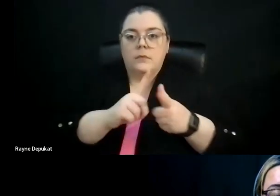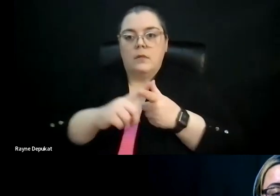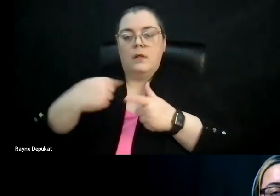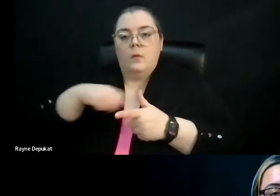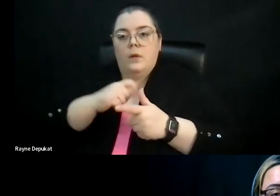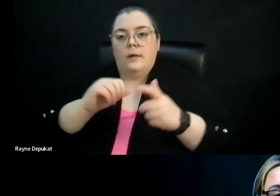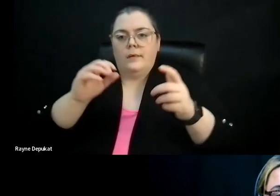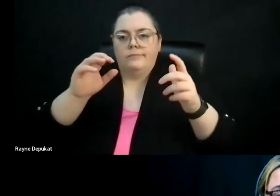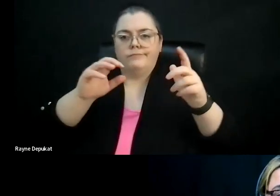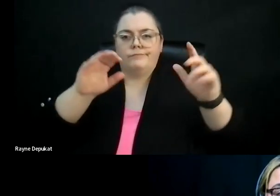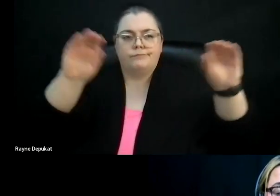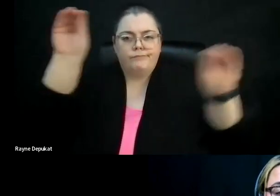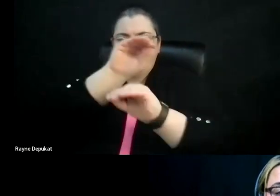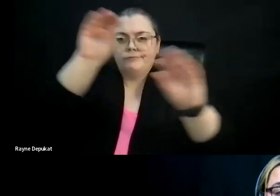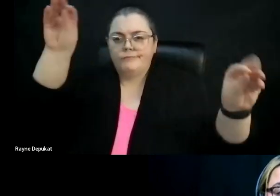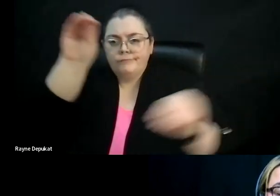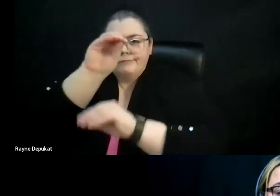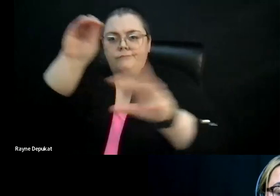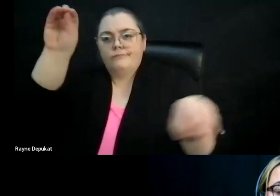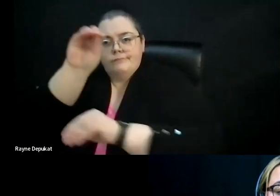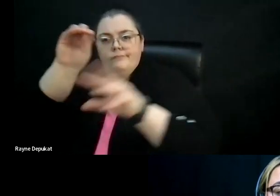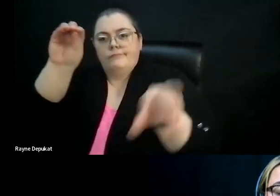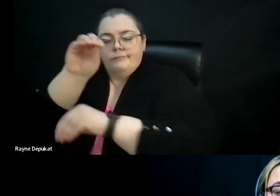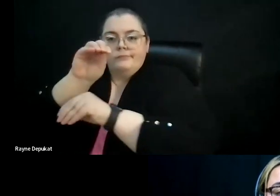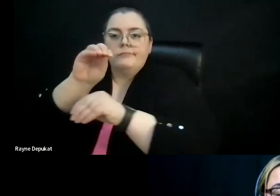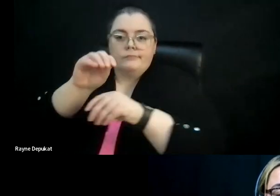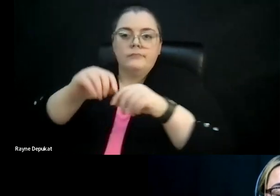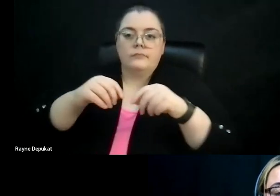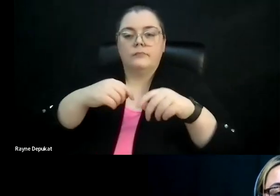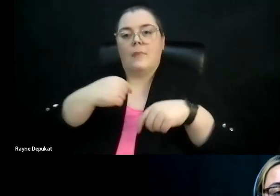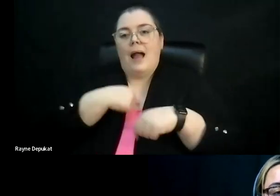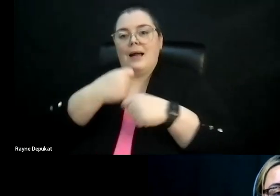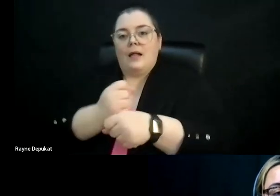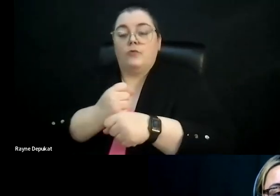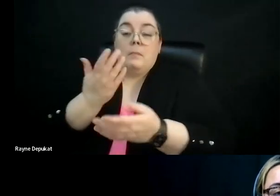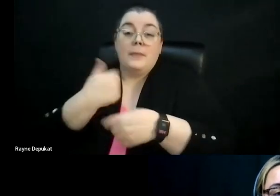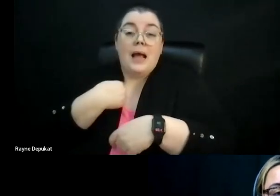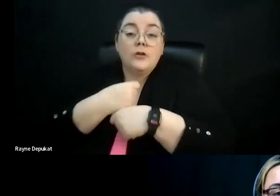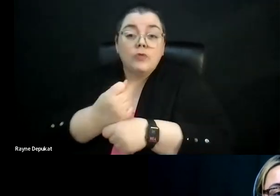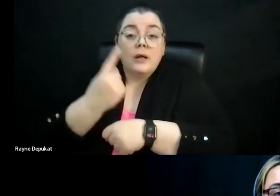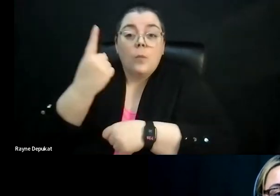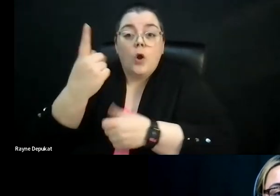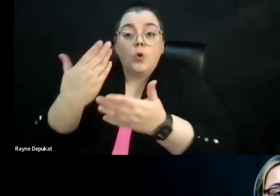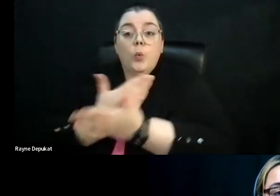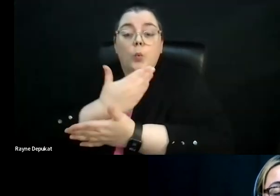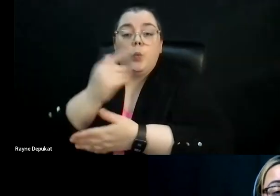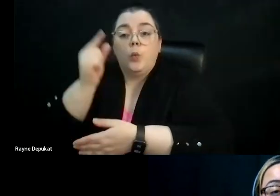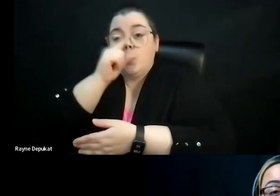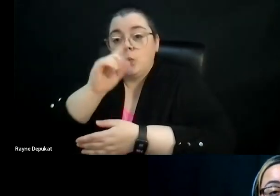I'm collecting themes, and then we can kind of compile these themes together when we make our final document. I could create